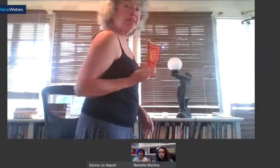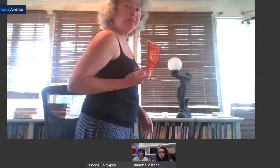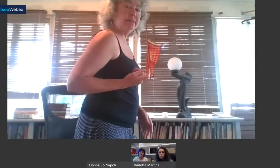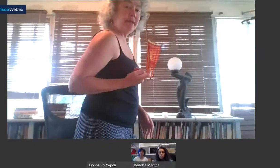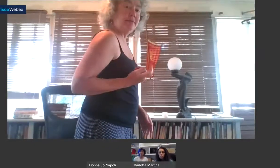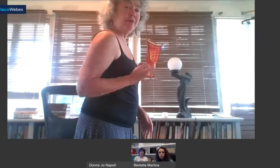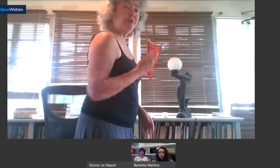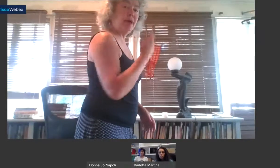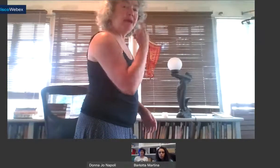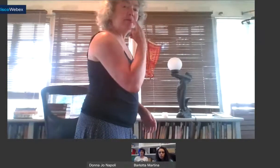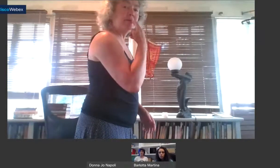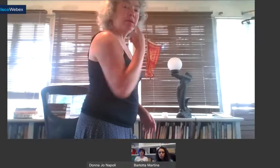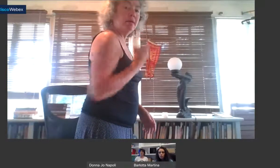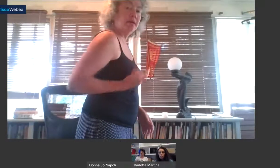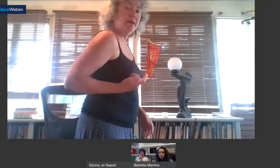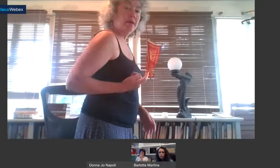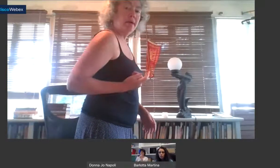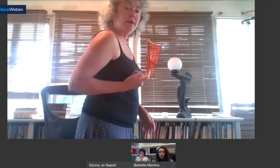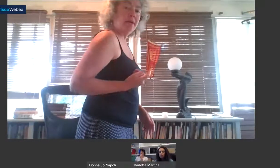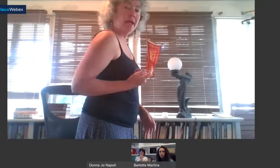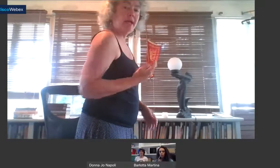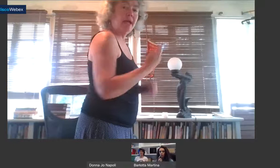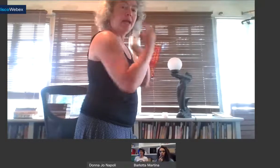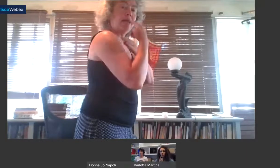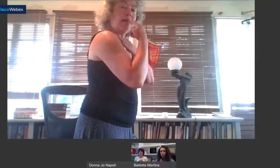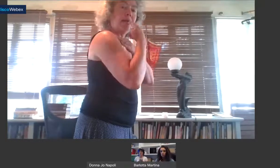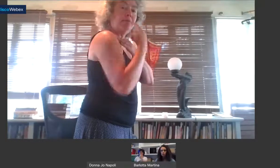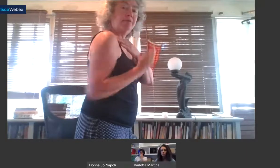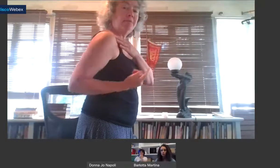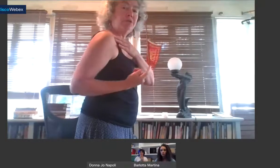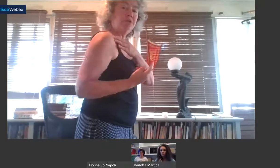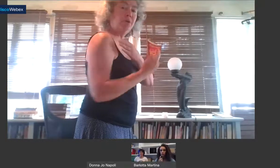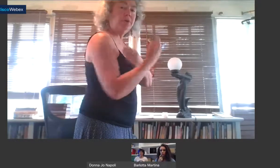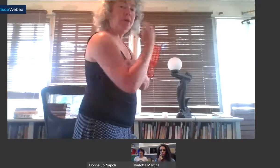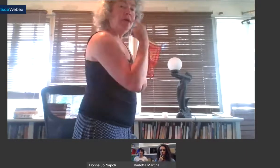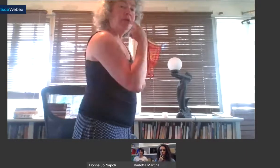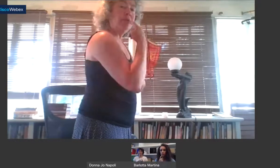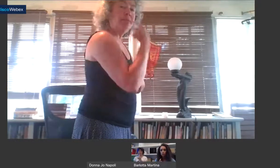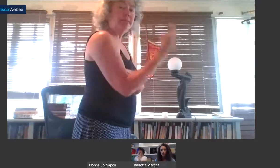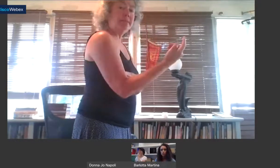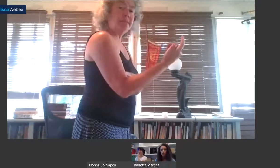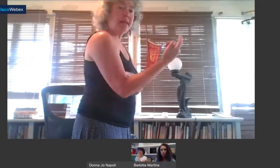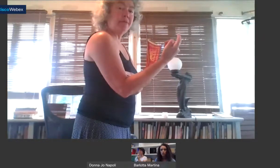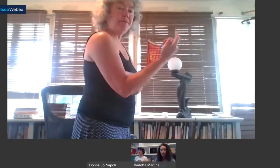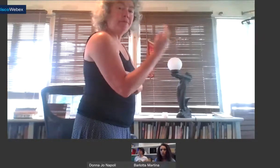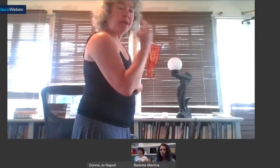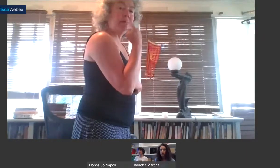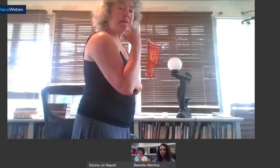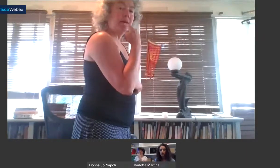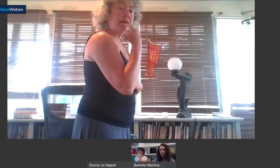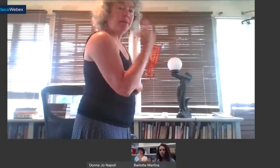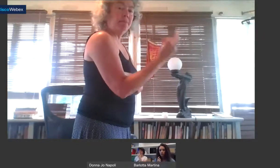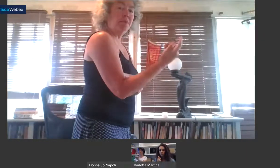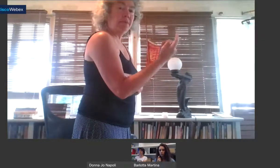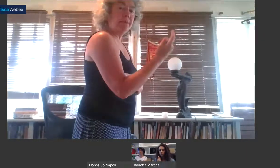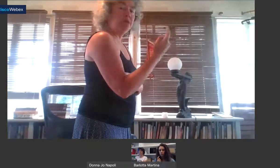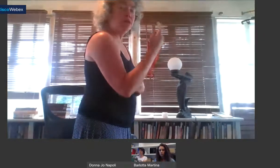is a sign for red. Okay, and I'm moving my shoulder. This is a sign for red. I'm moving my